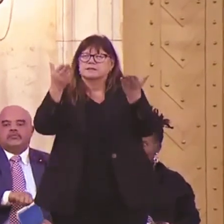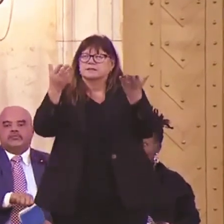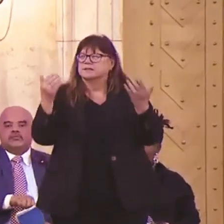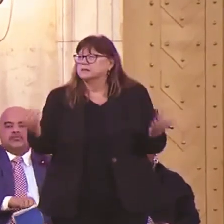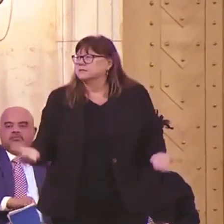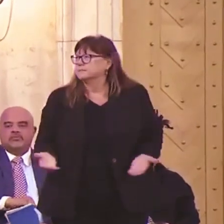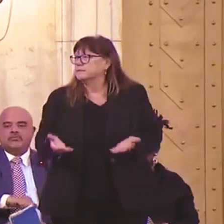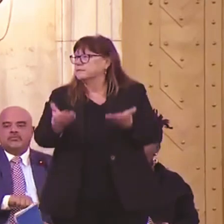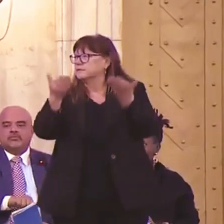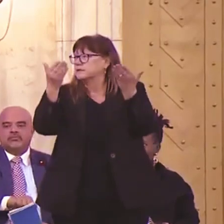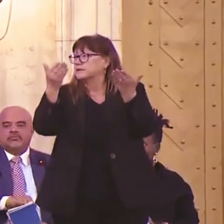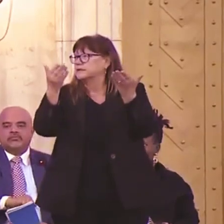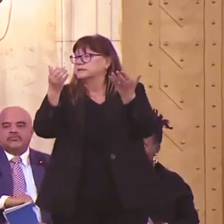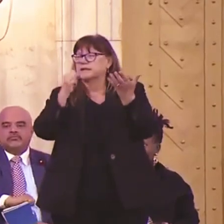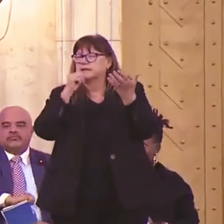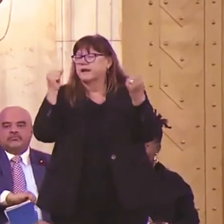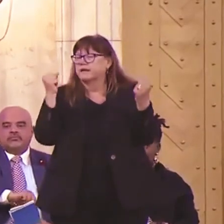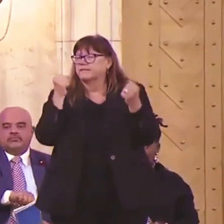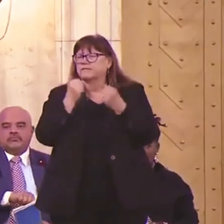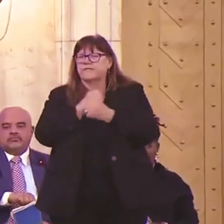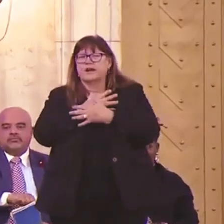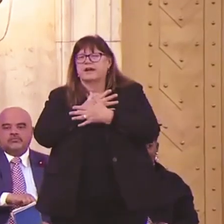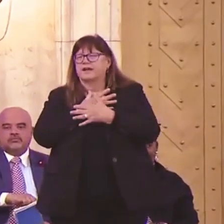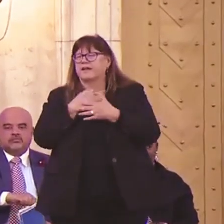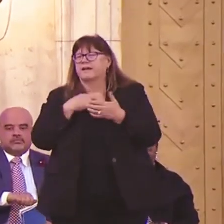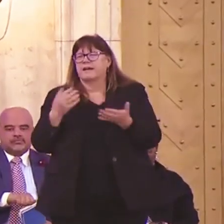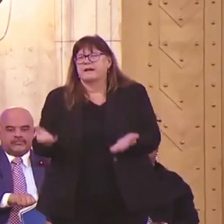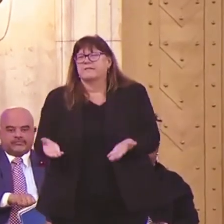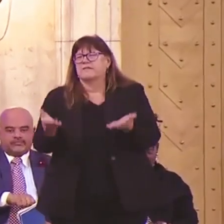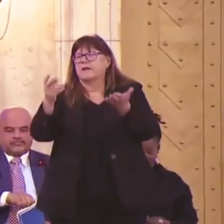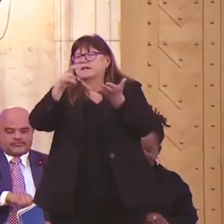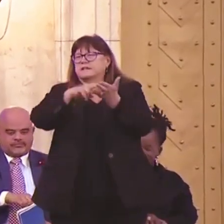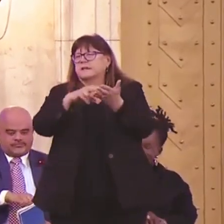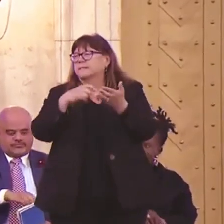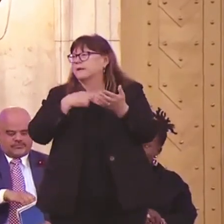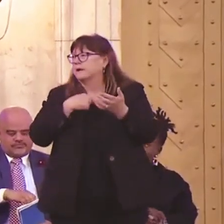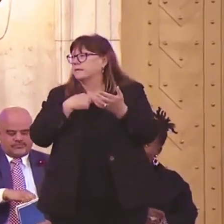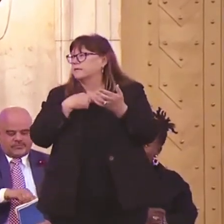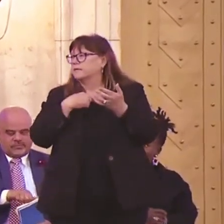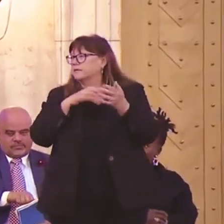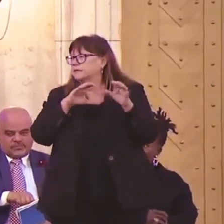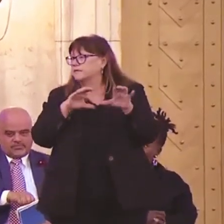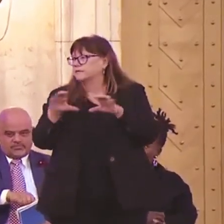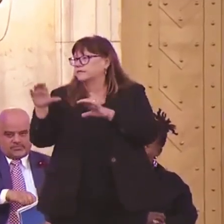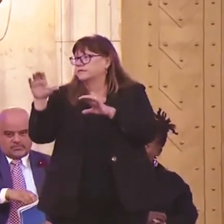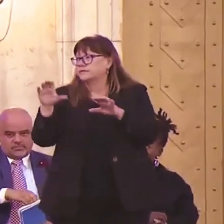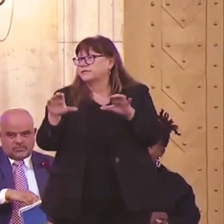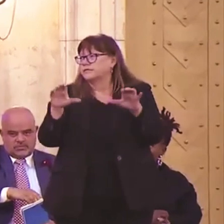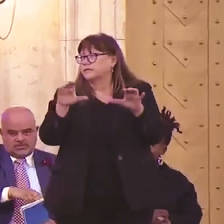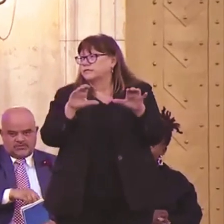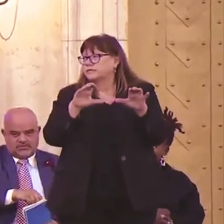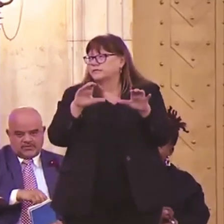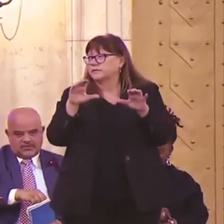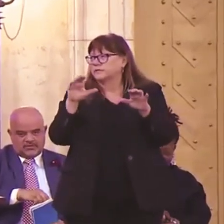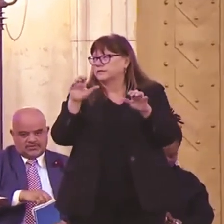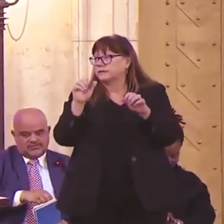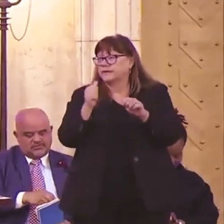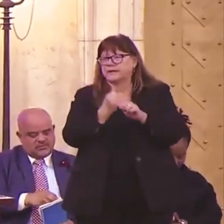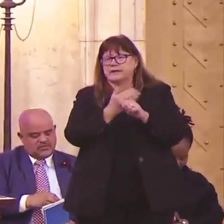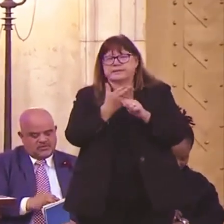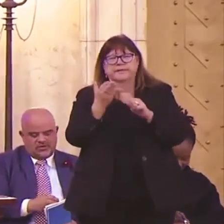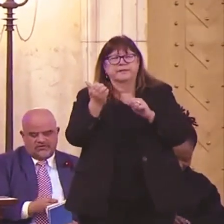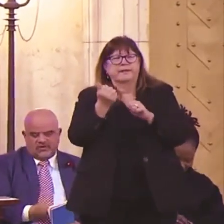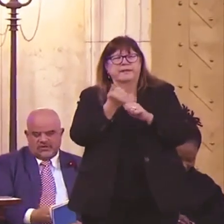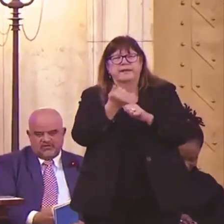I'll rise unafraid. I'll rise up and I'll do it a thousand